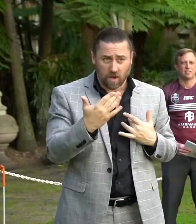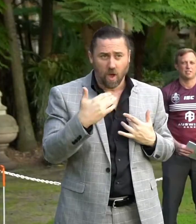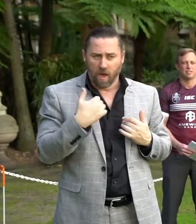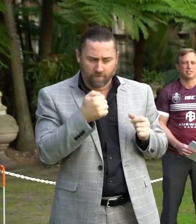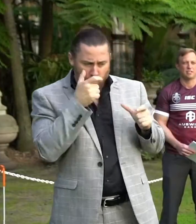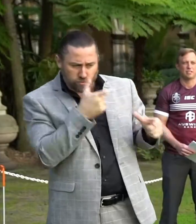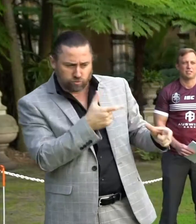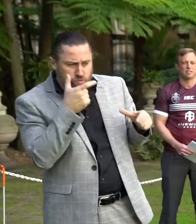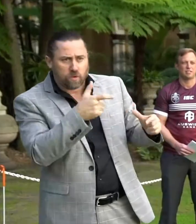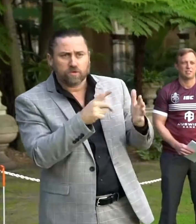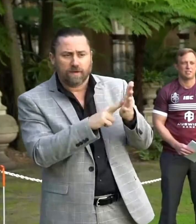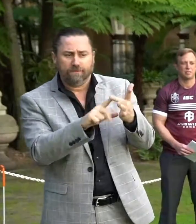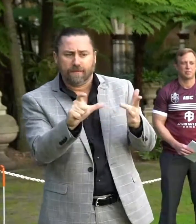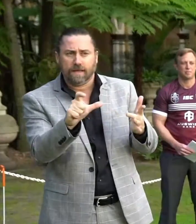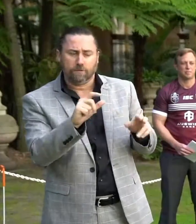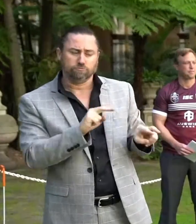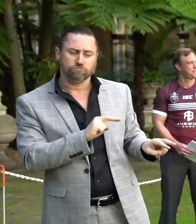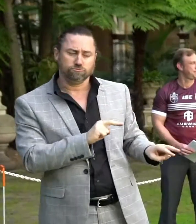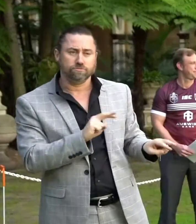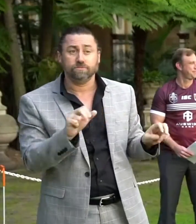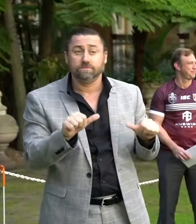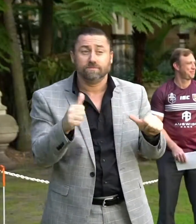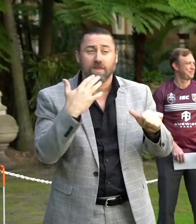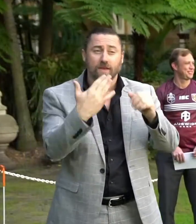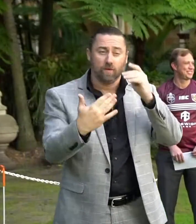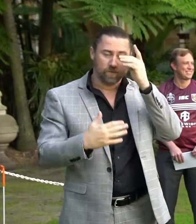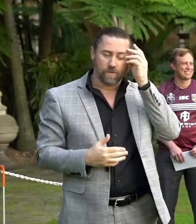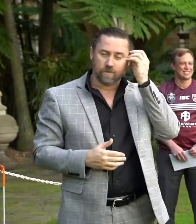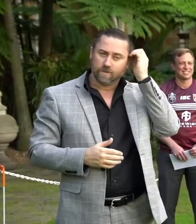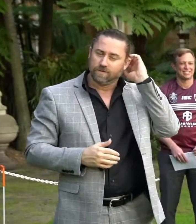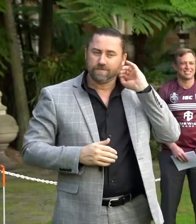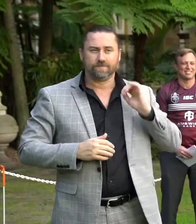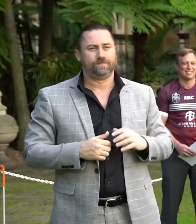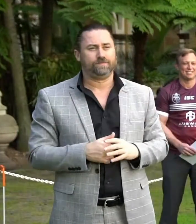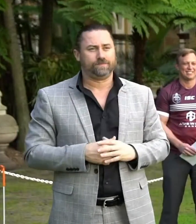what's happening in Victoria. Thank you.